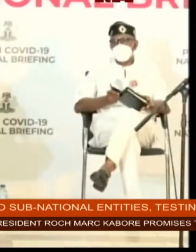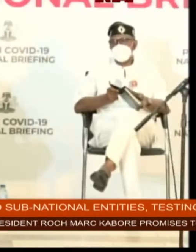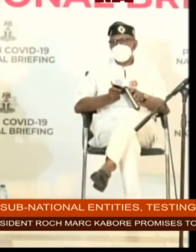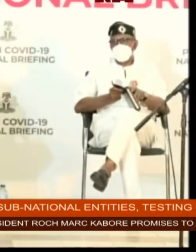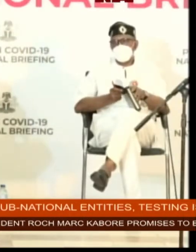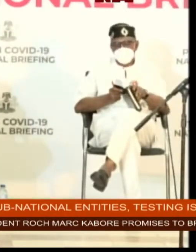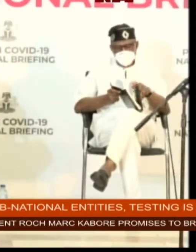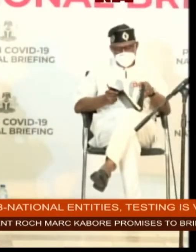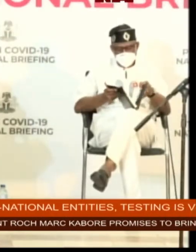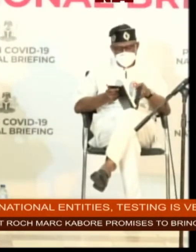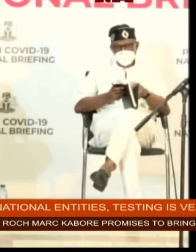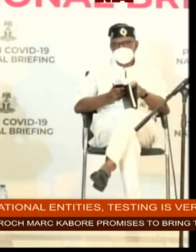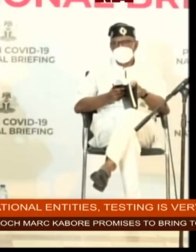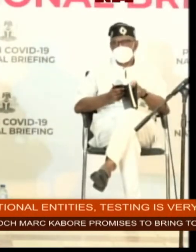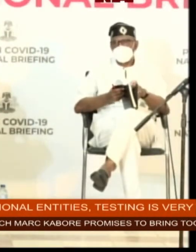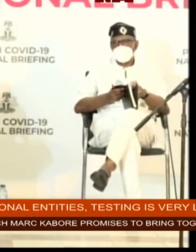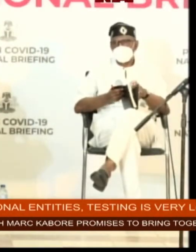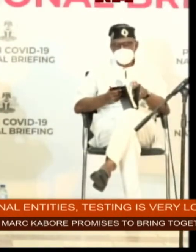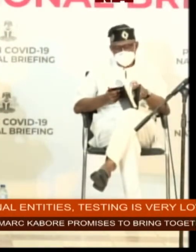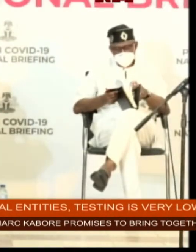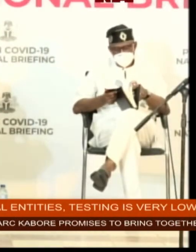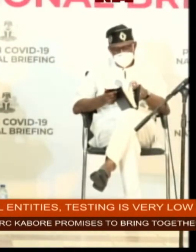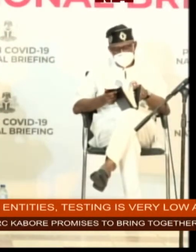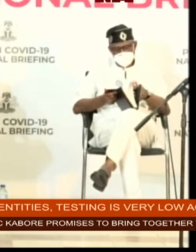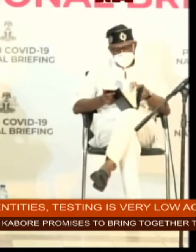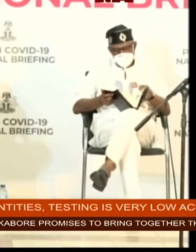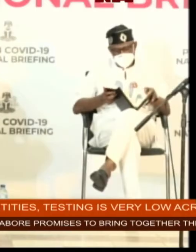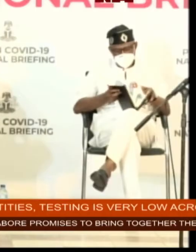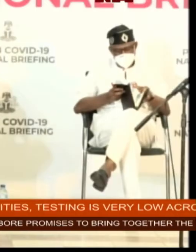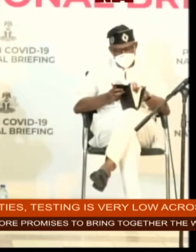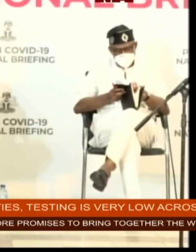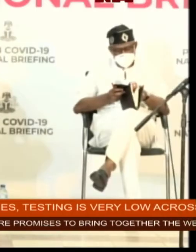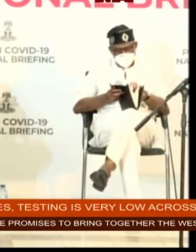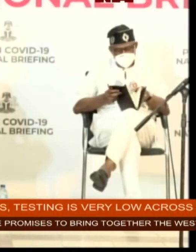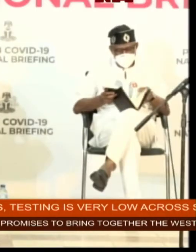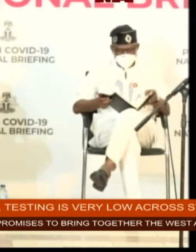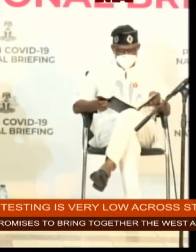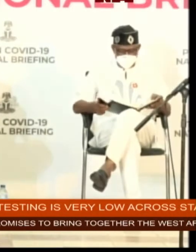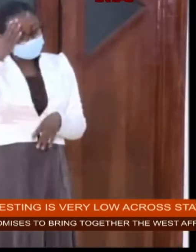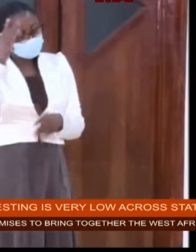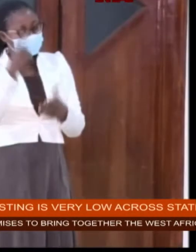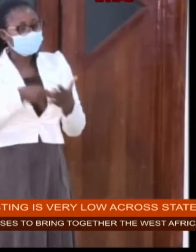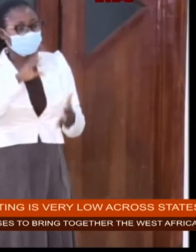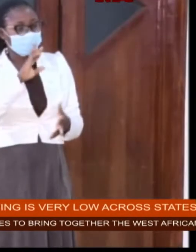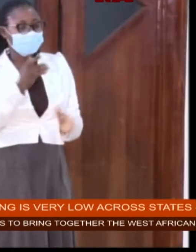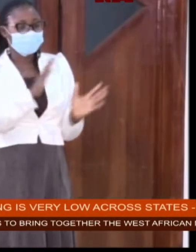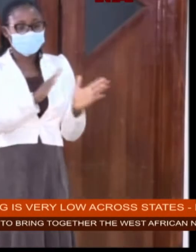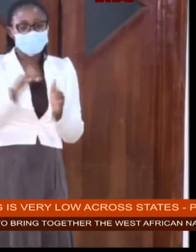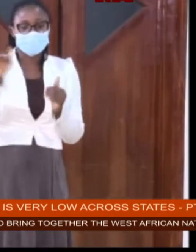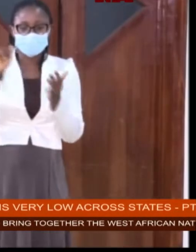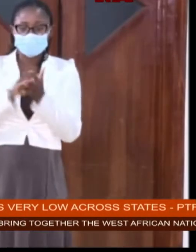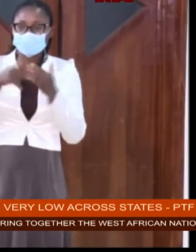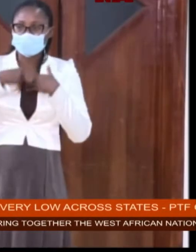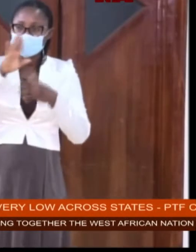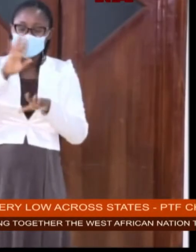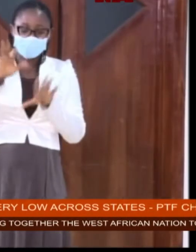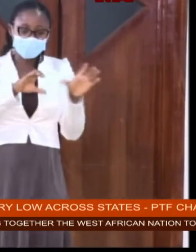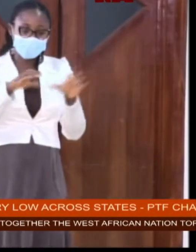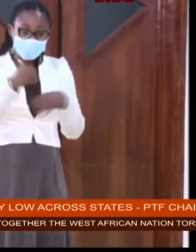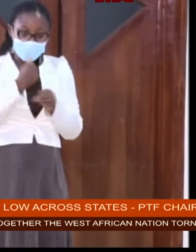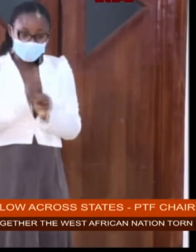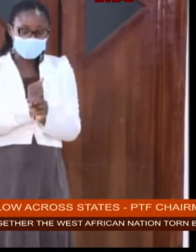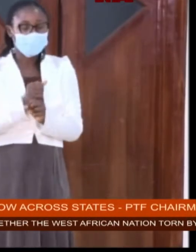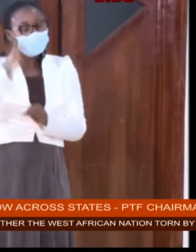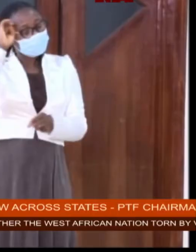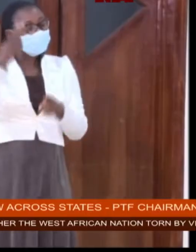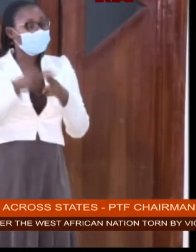quarter of next year, precisely the end of January. So I want to know, what are the logistics that have been put on ground? I remember he mentioned that these vaccines